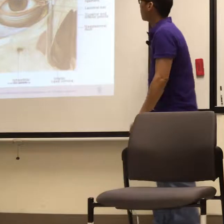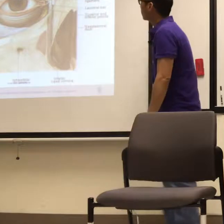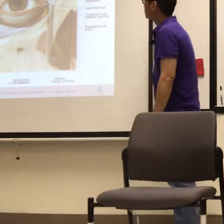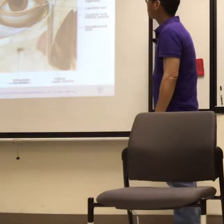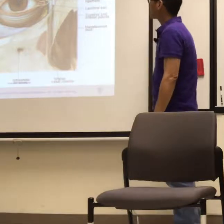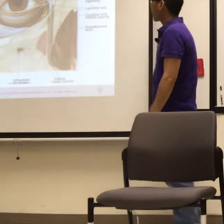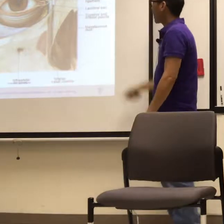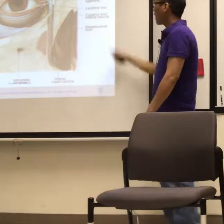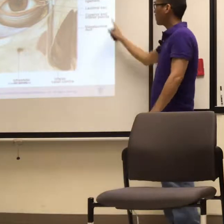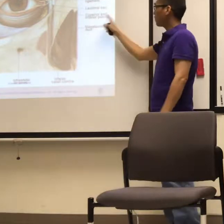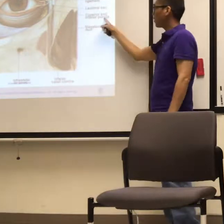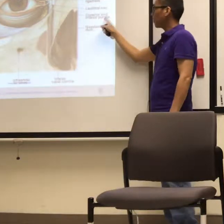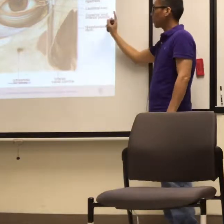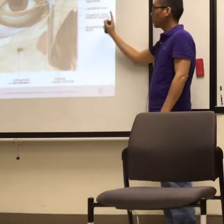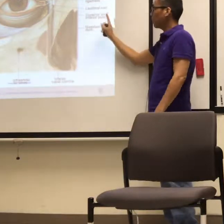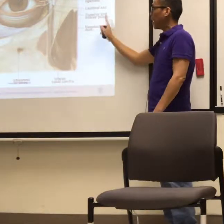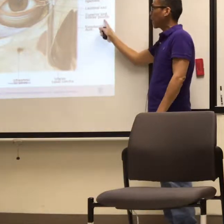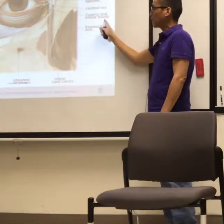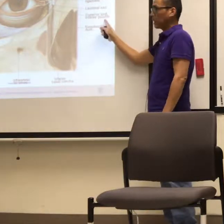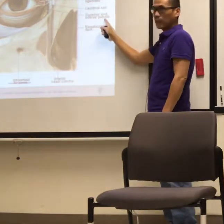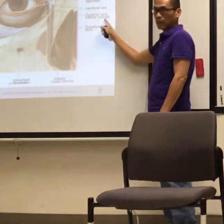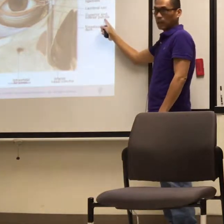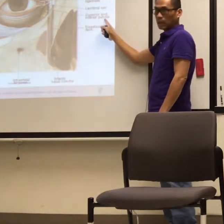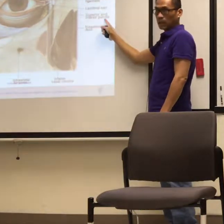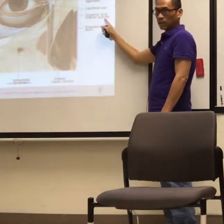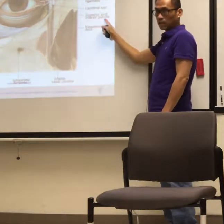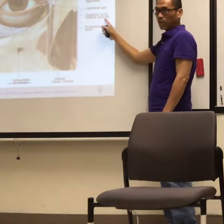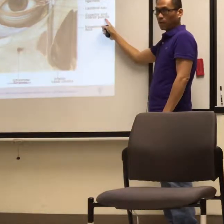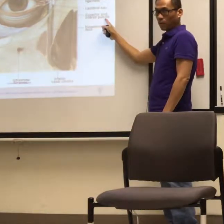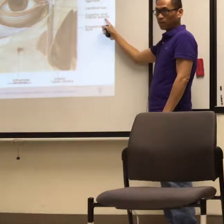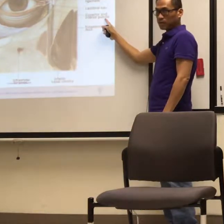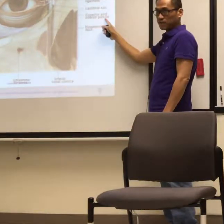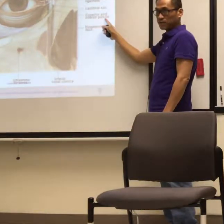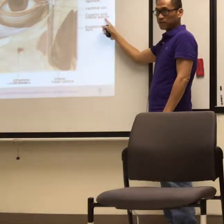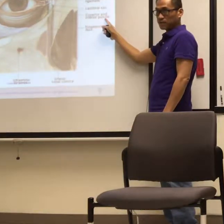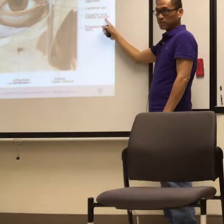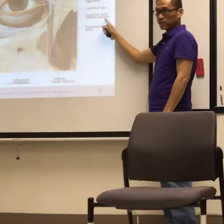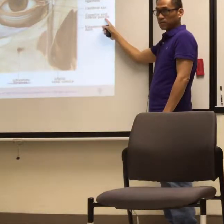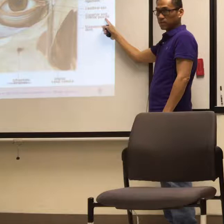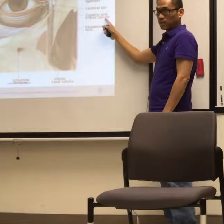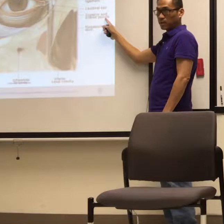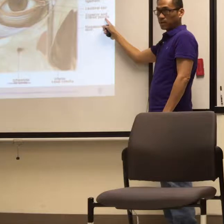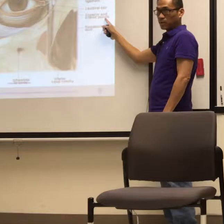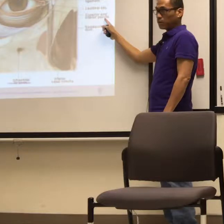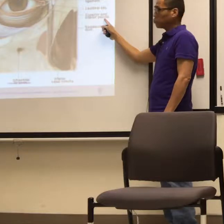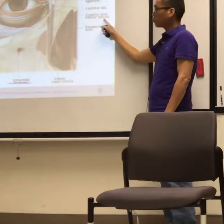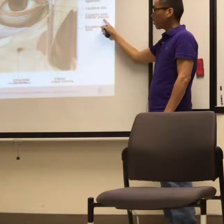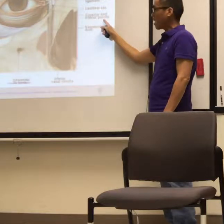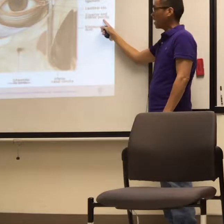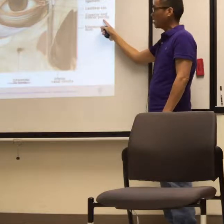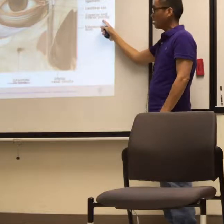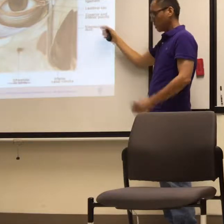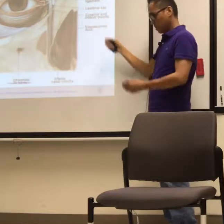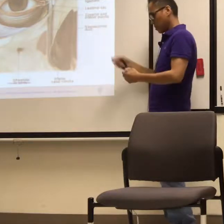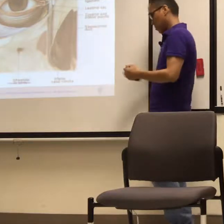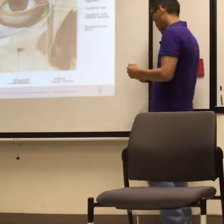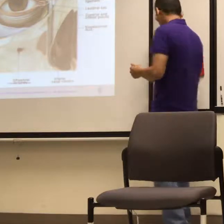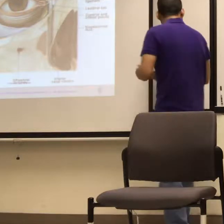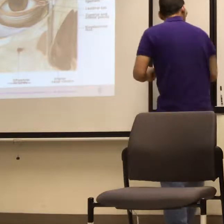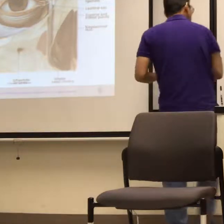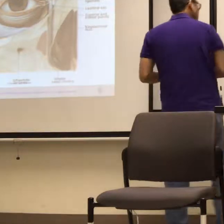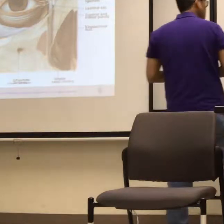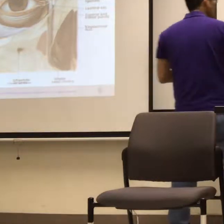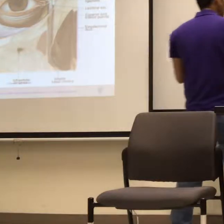superior and inferior puncta, little orifices to drain